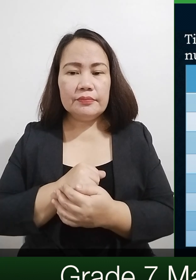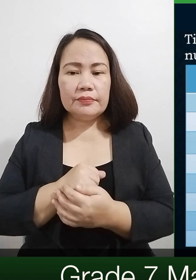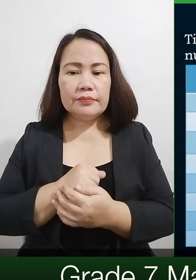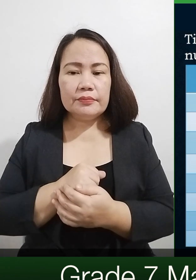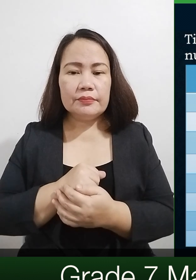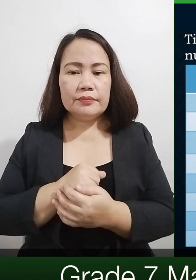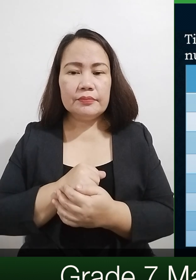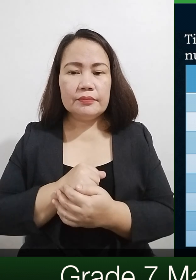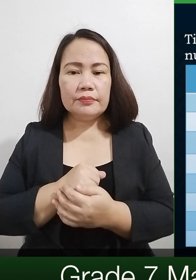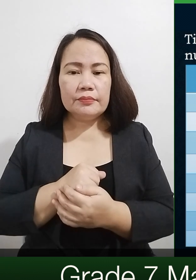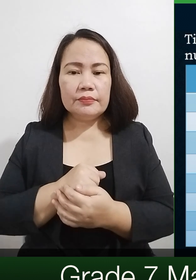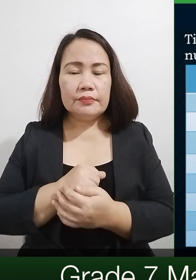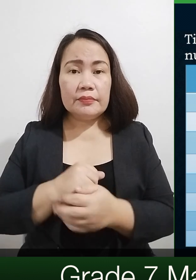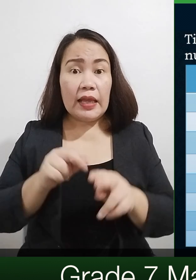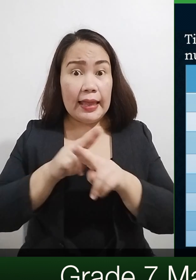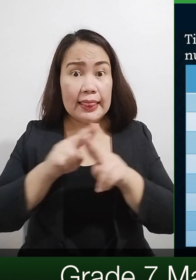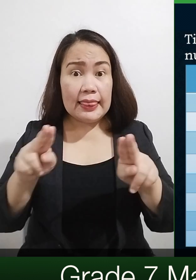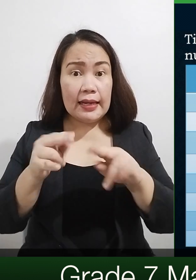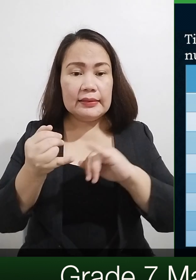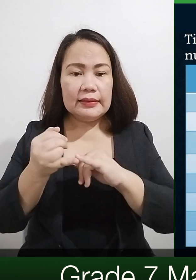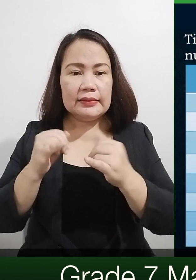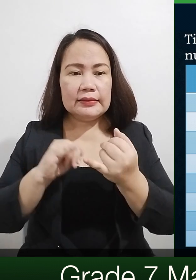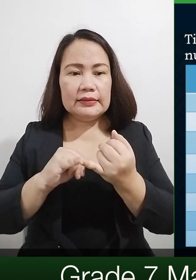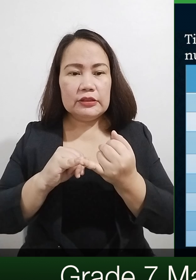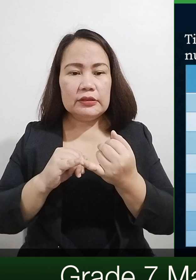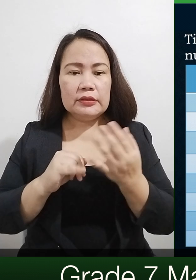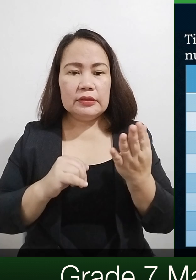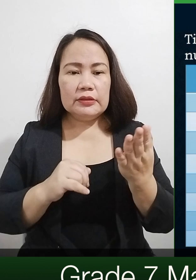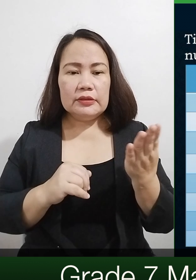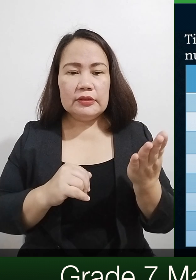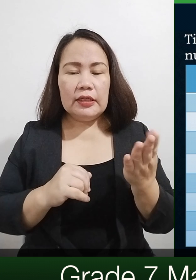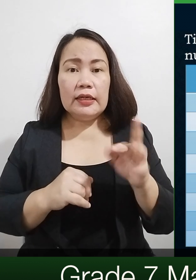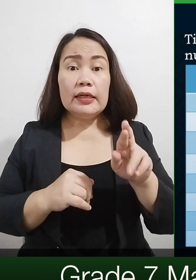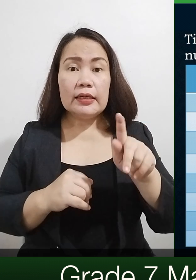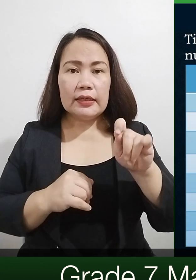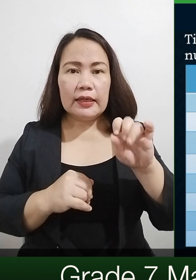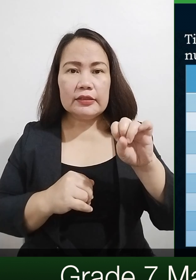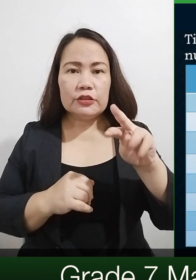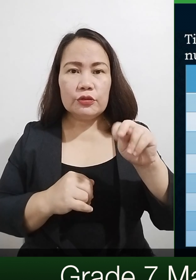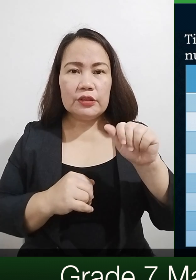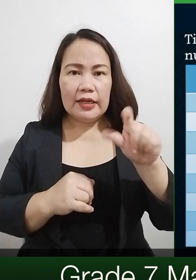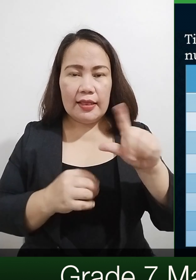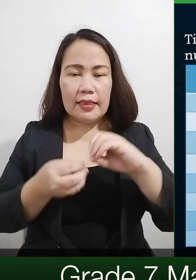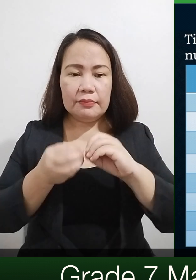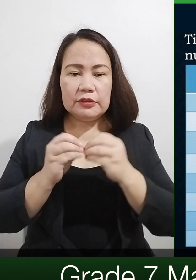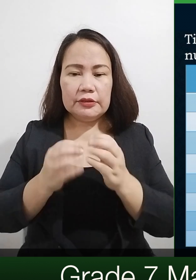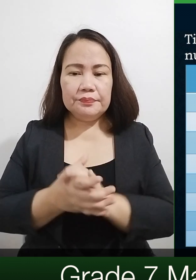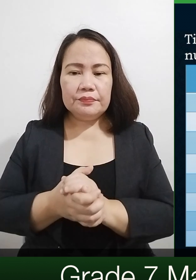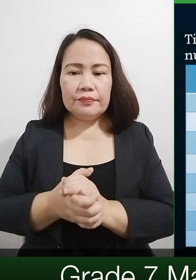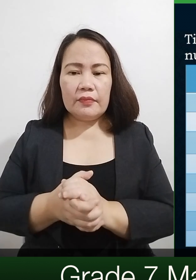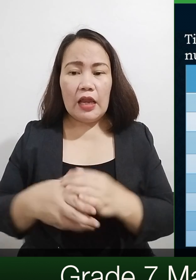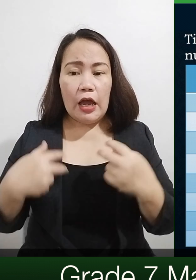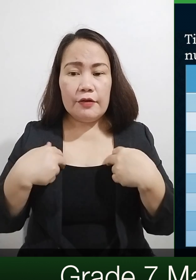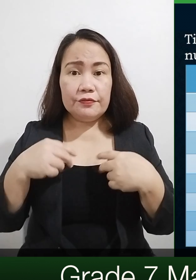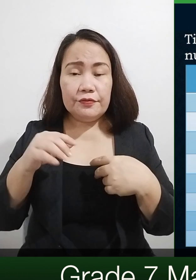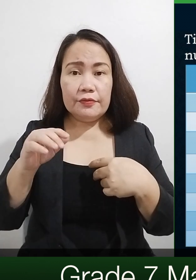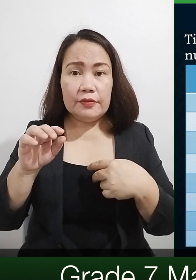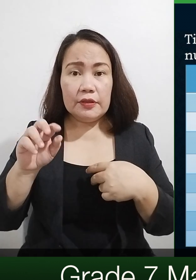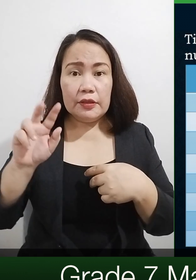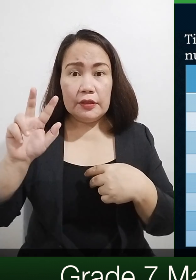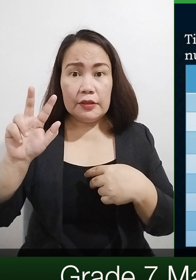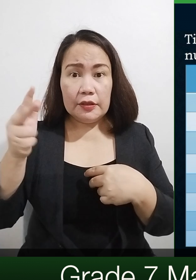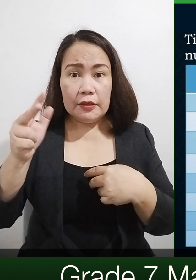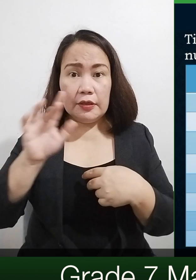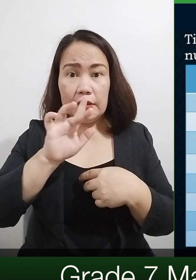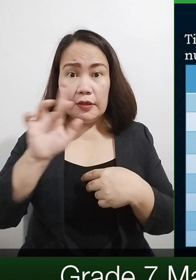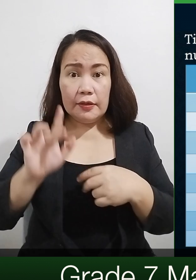this is under non-integer, so this is a rational number. Next, I have cube root of